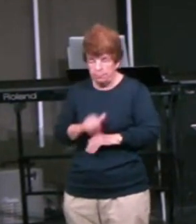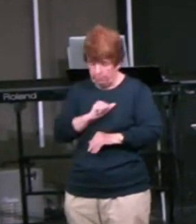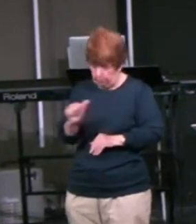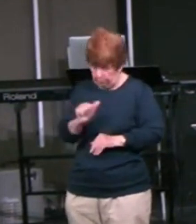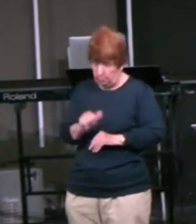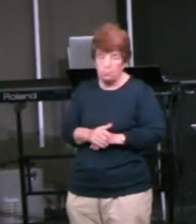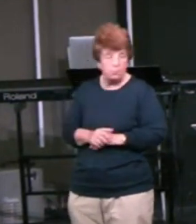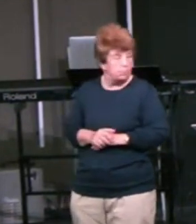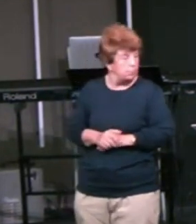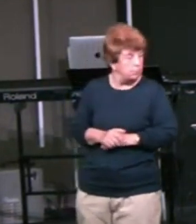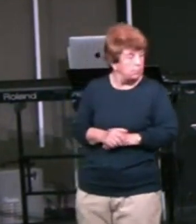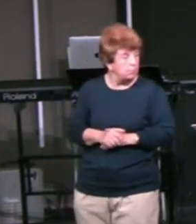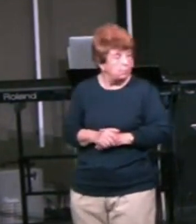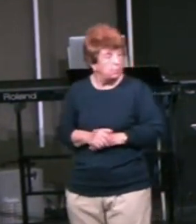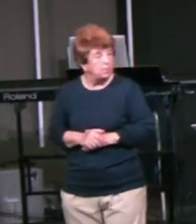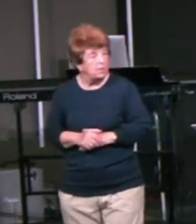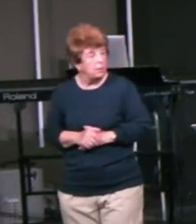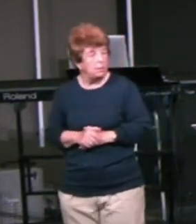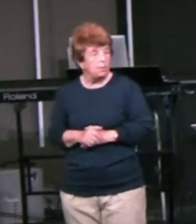Attitude.